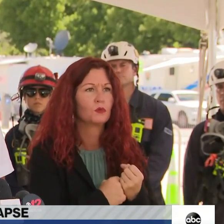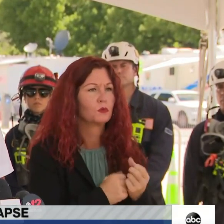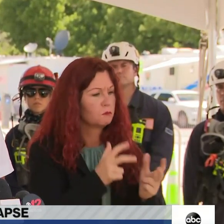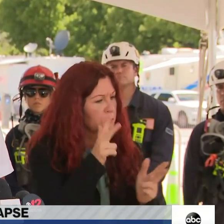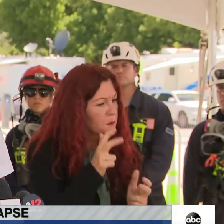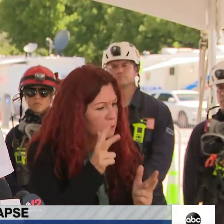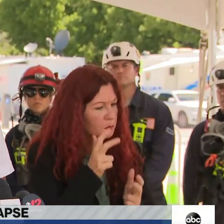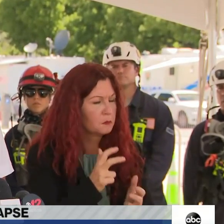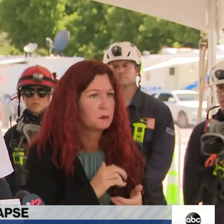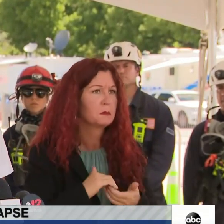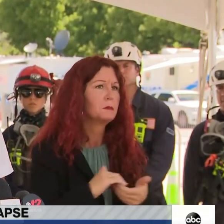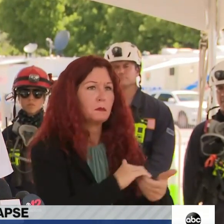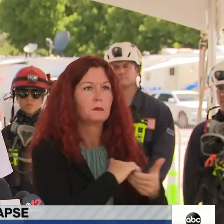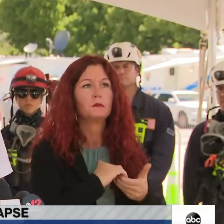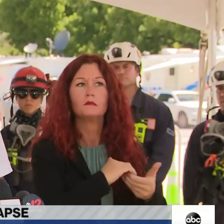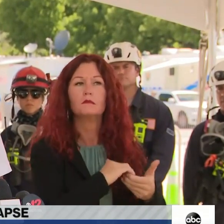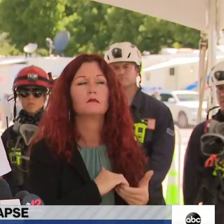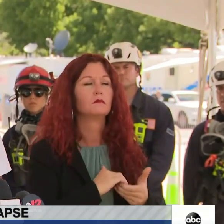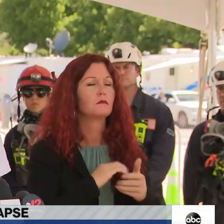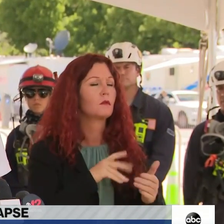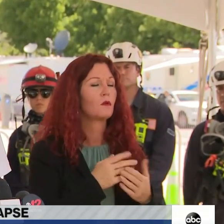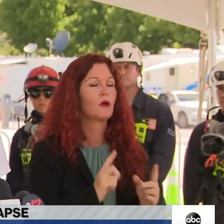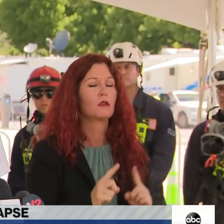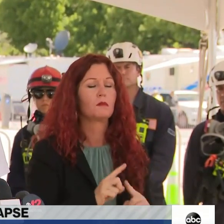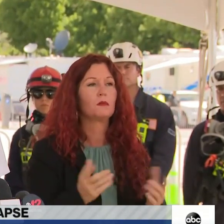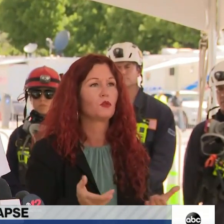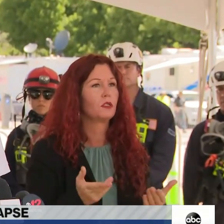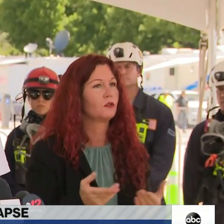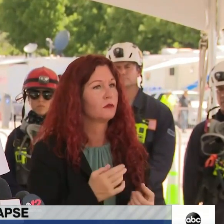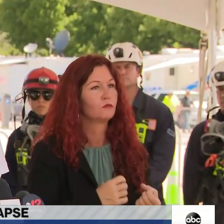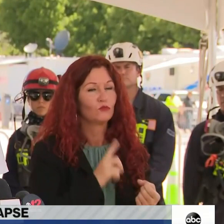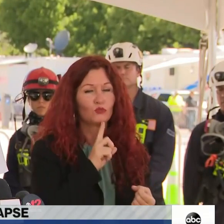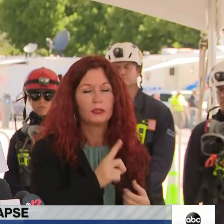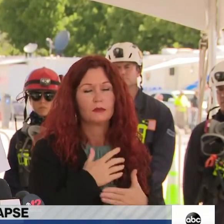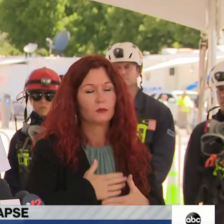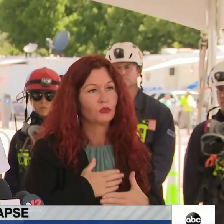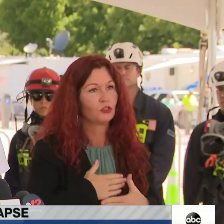Florida very much appreciate that support. I know Mayor Cava does also.